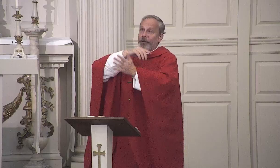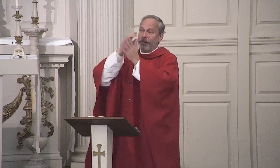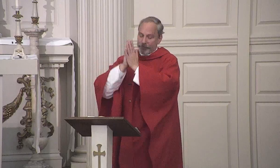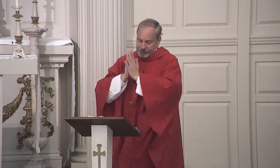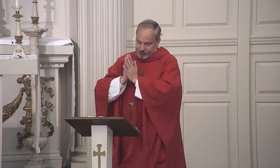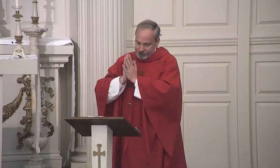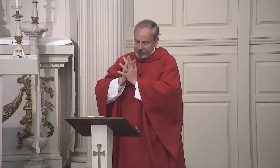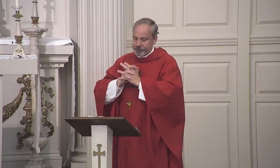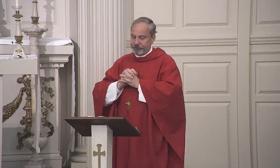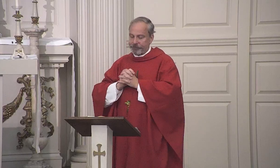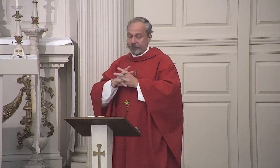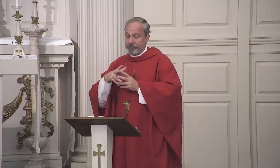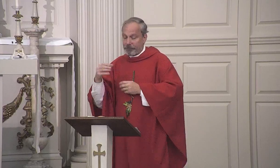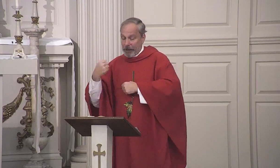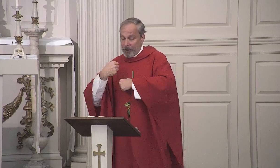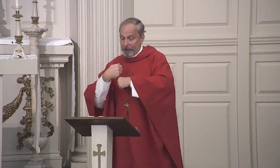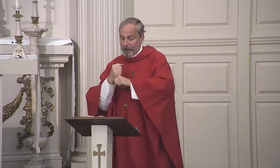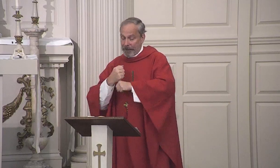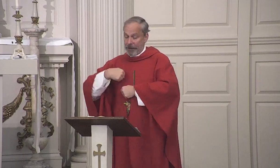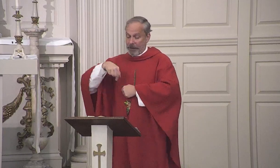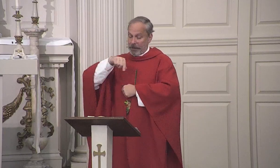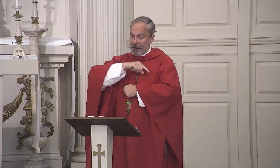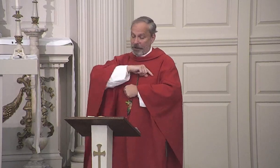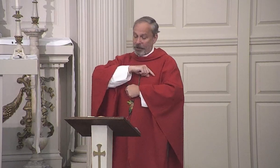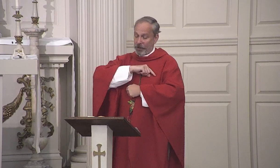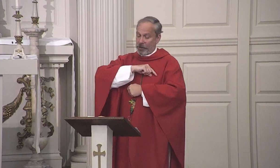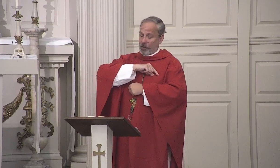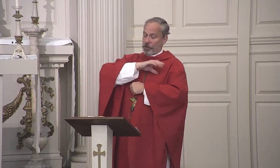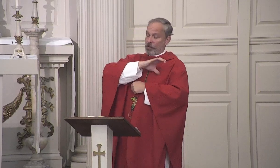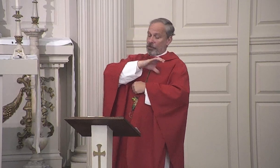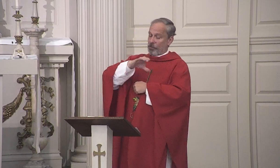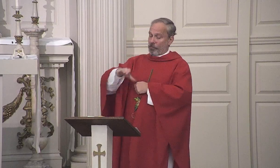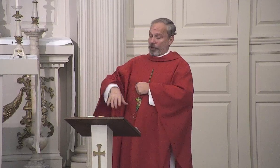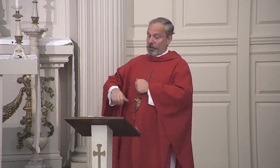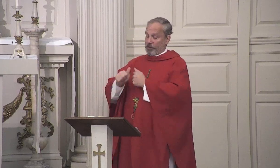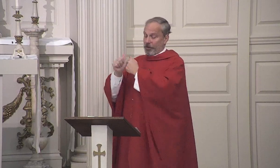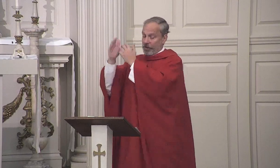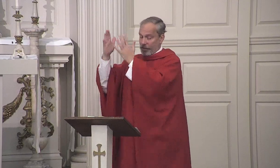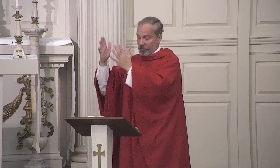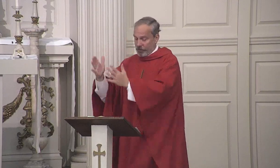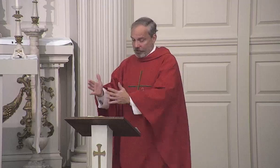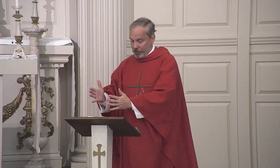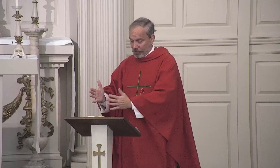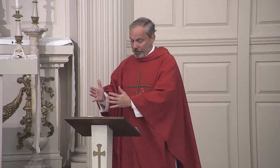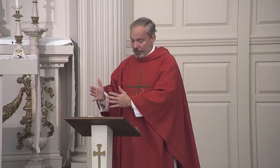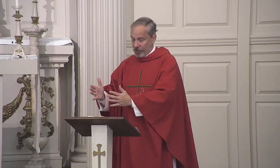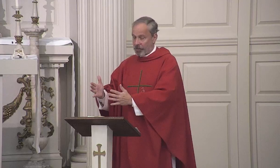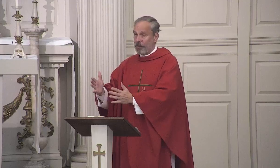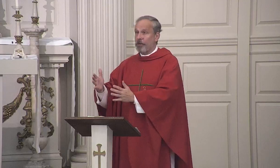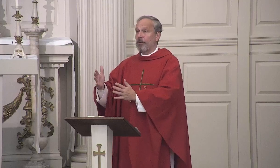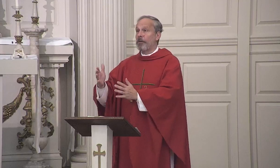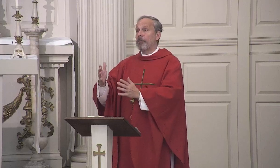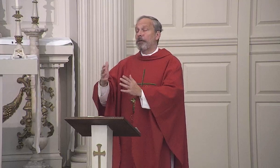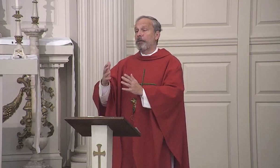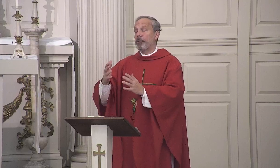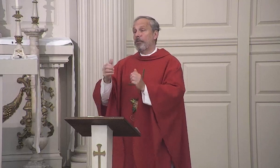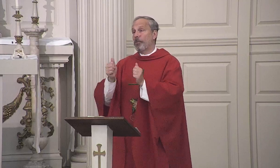renew us, we pray, and make us Christians in name and in deed.